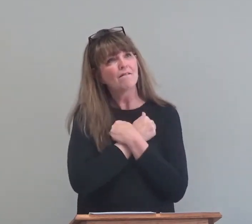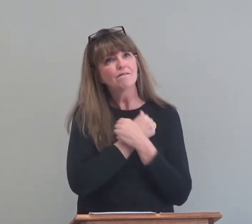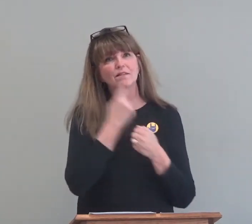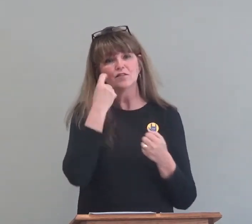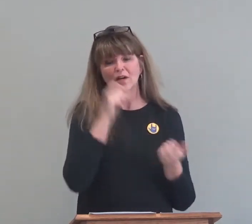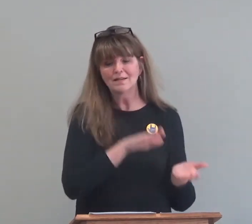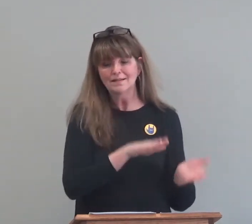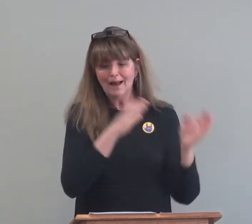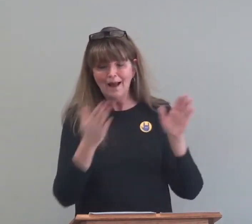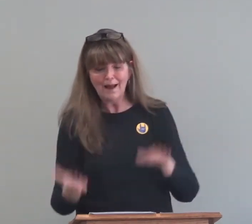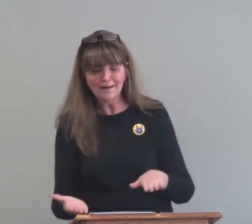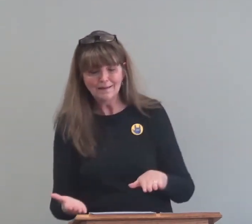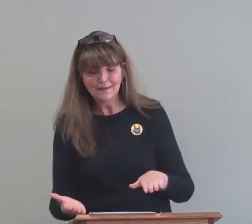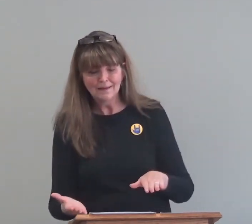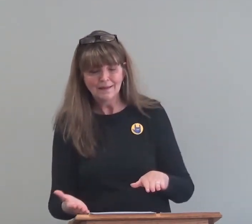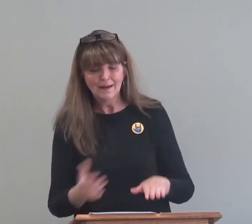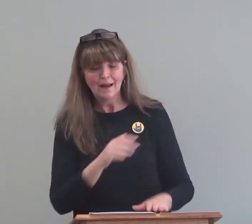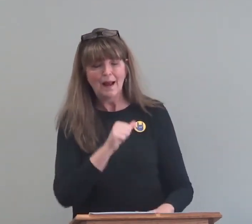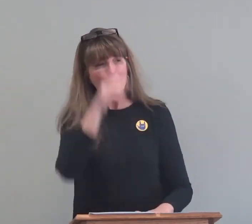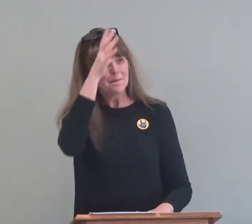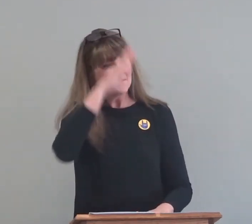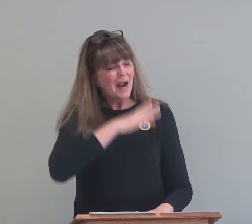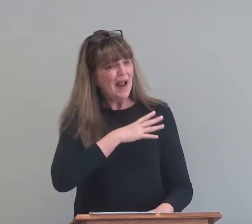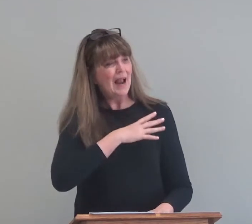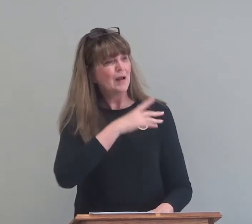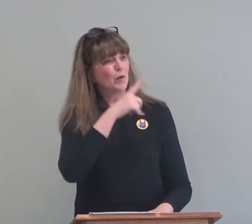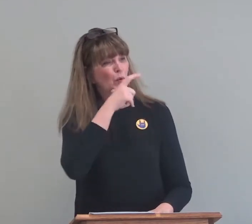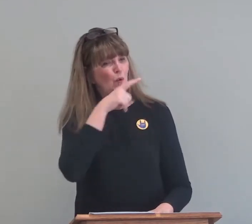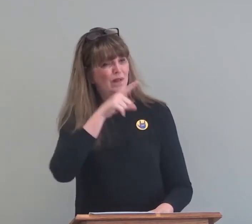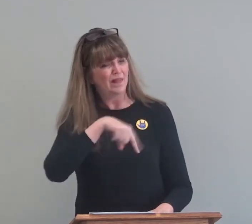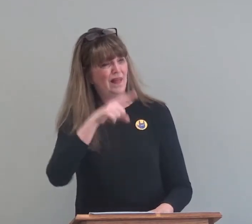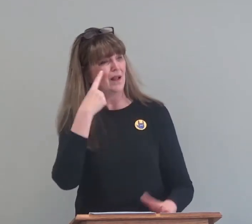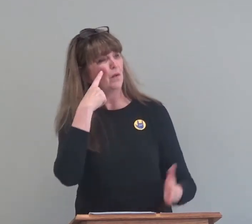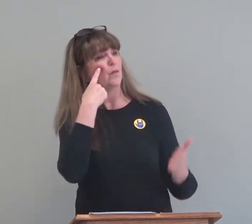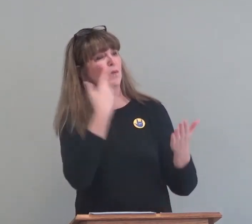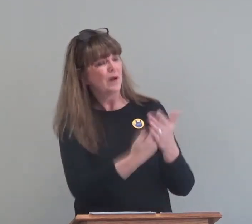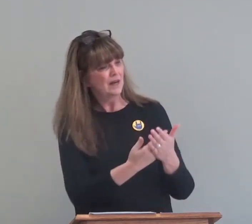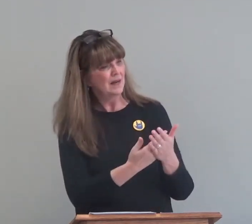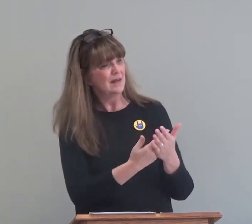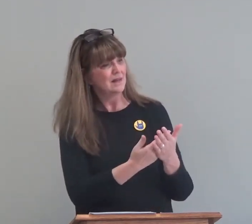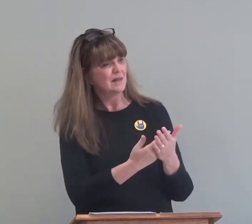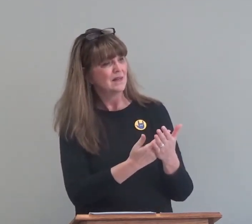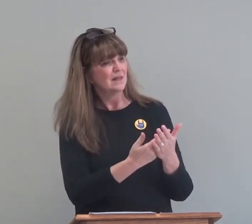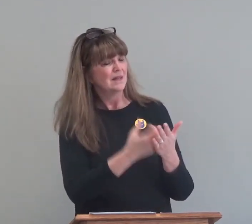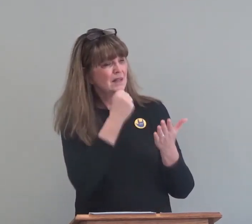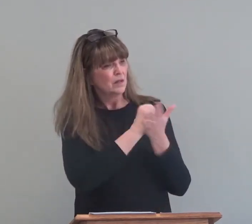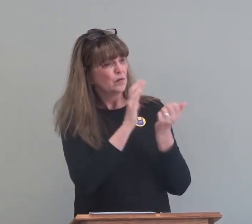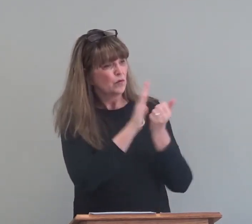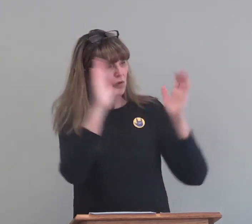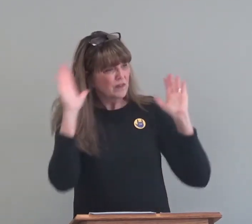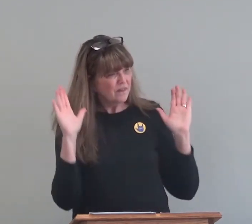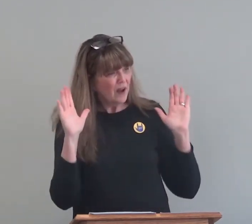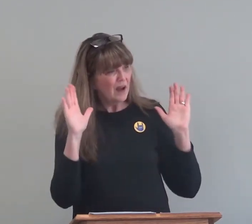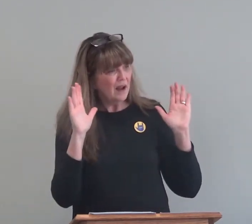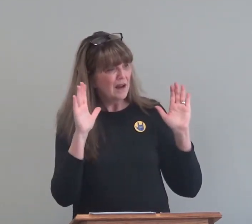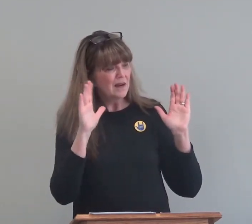because someone they loved had just died. And the man that they had witnessed